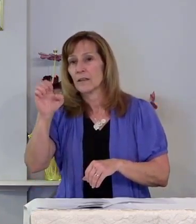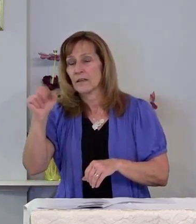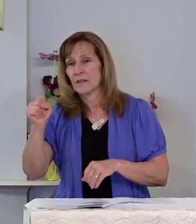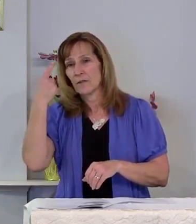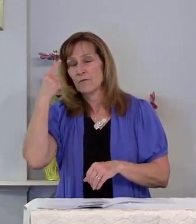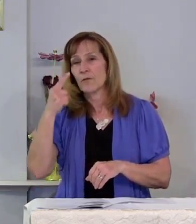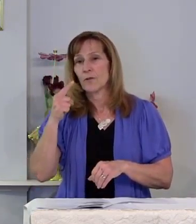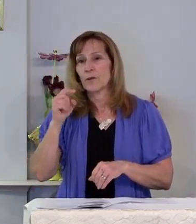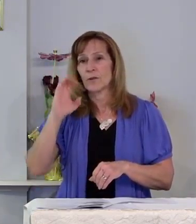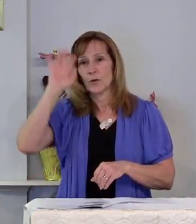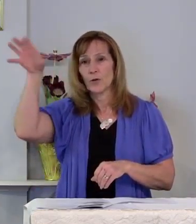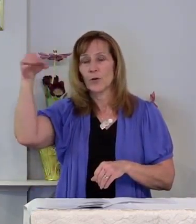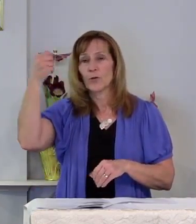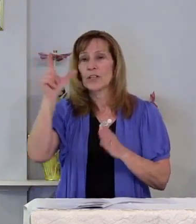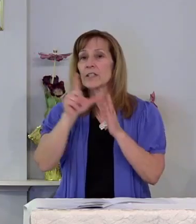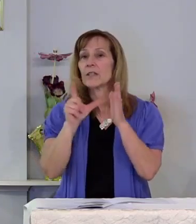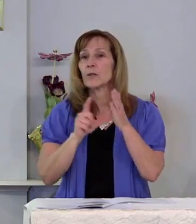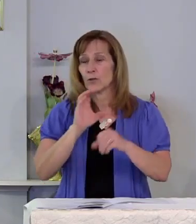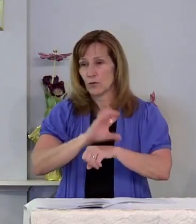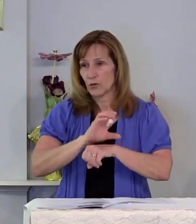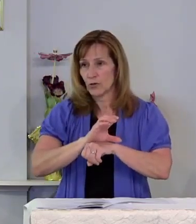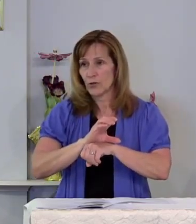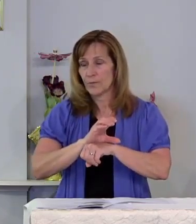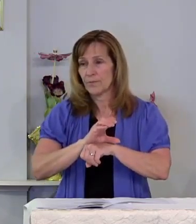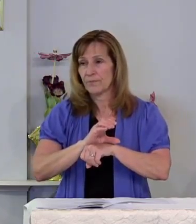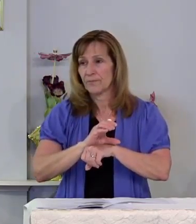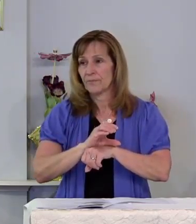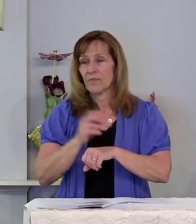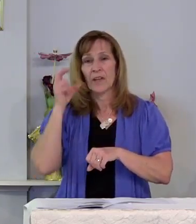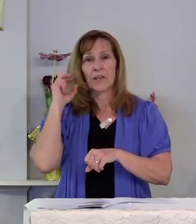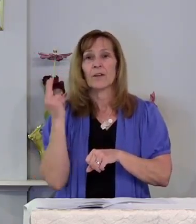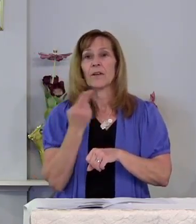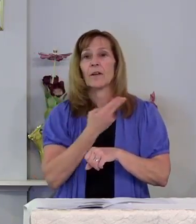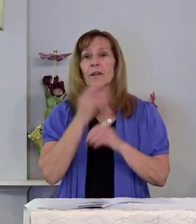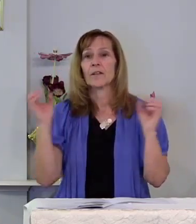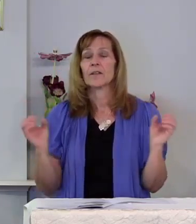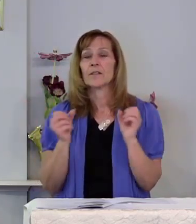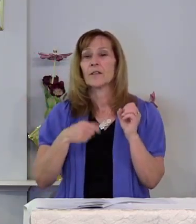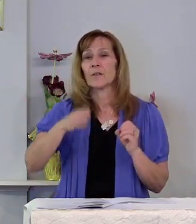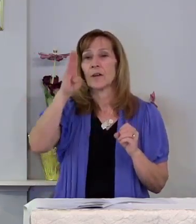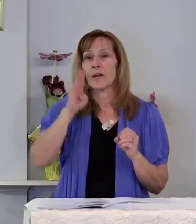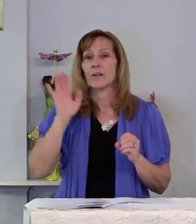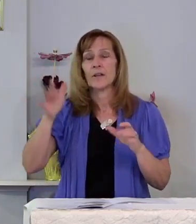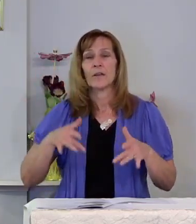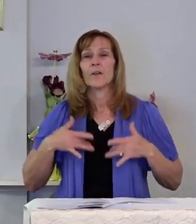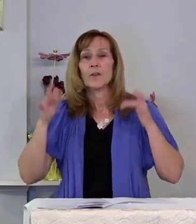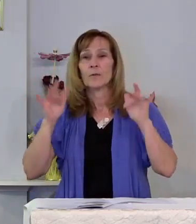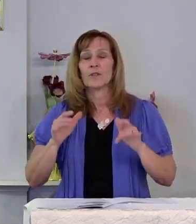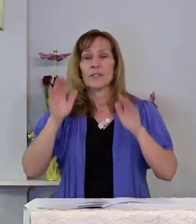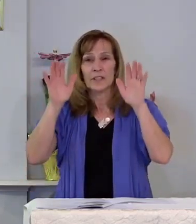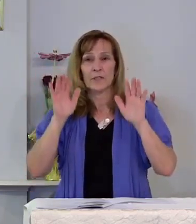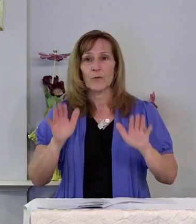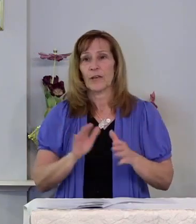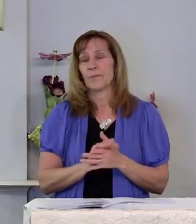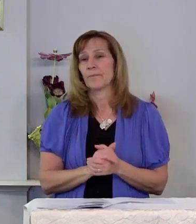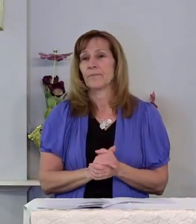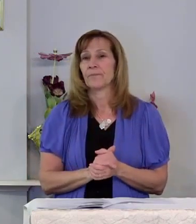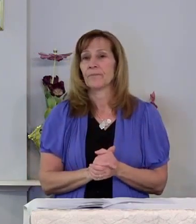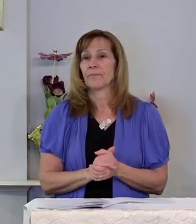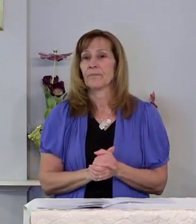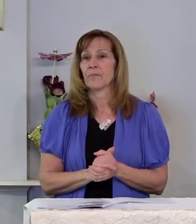Christ Jesus. Lead us to people who need to hear good news. We pray for our